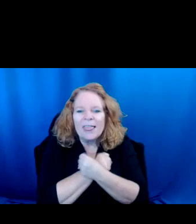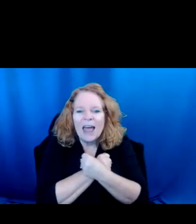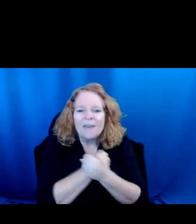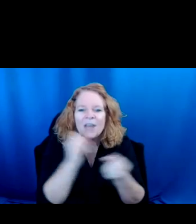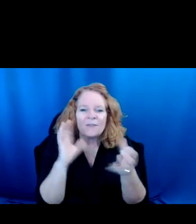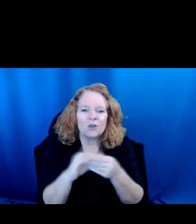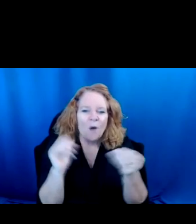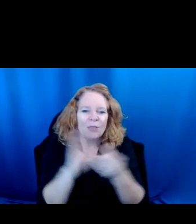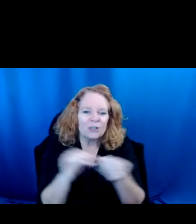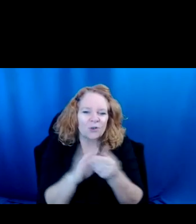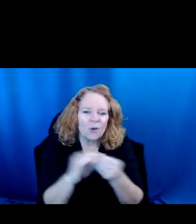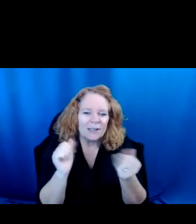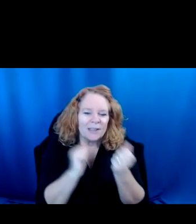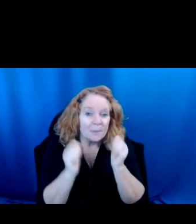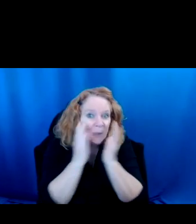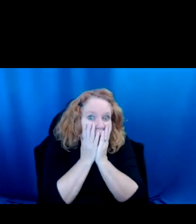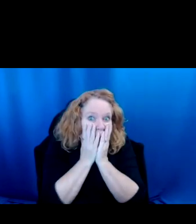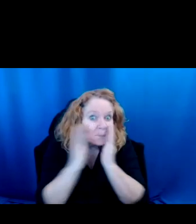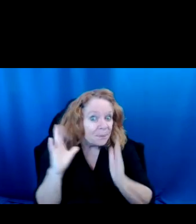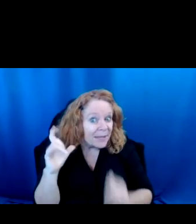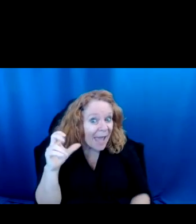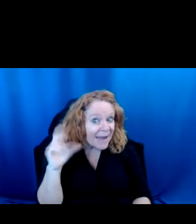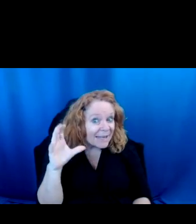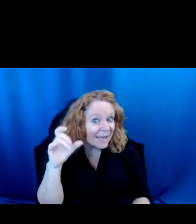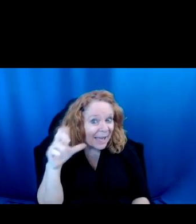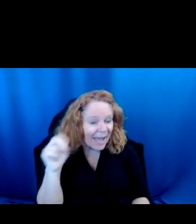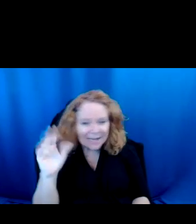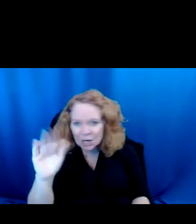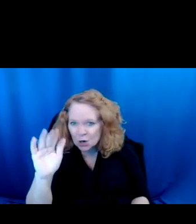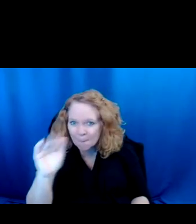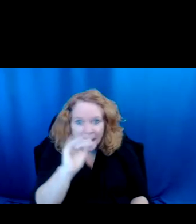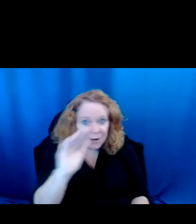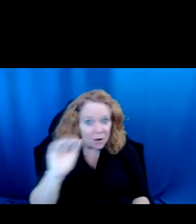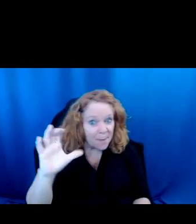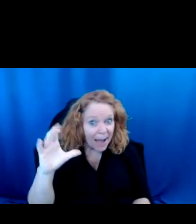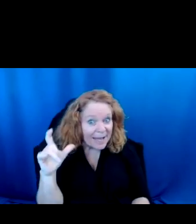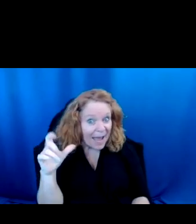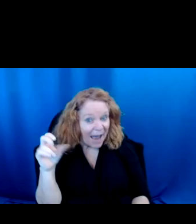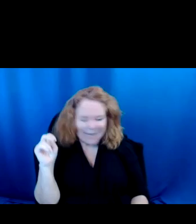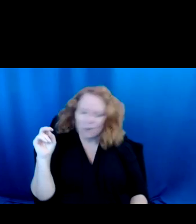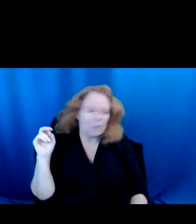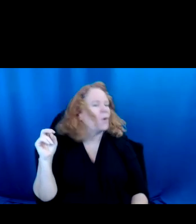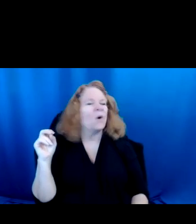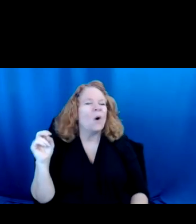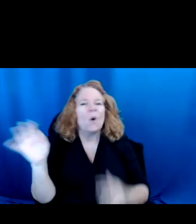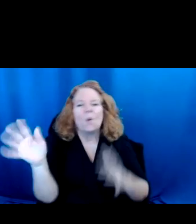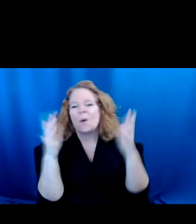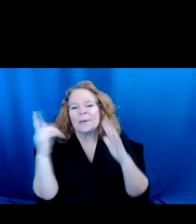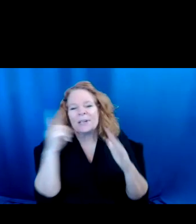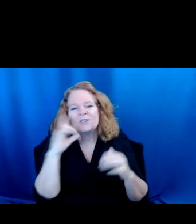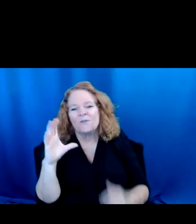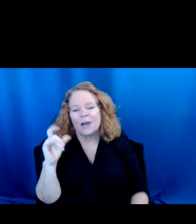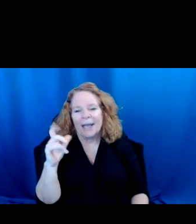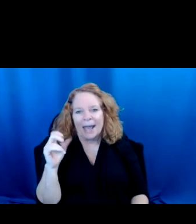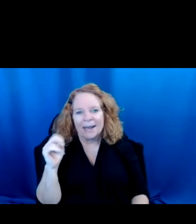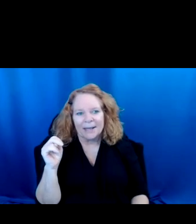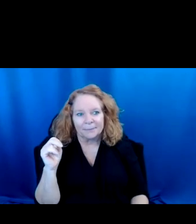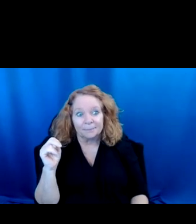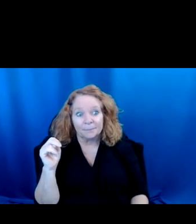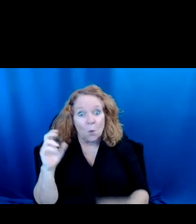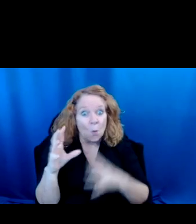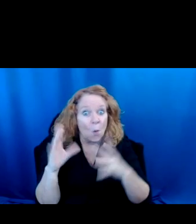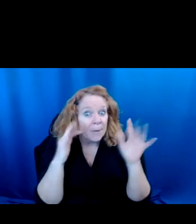our Storytime Show. Caden, Caden, goodbye, goodbye, goodbye, Caden. Whoopity-doo for Caden.